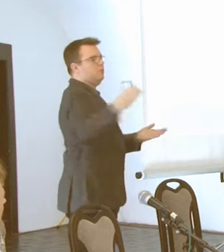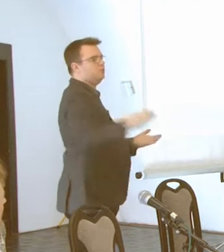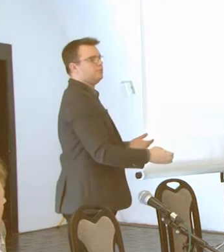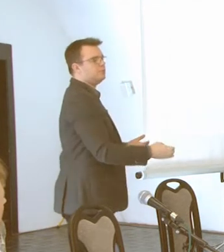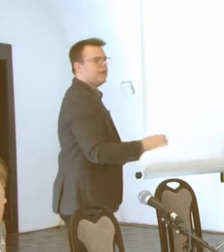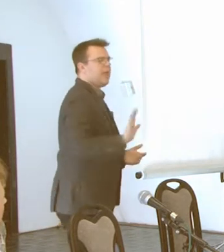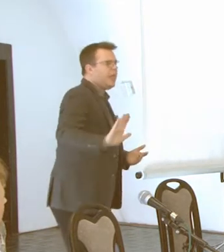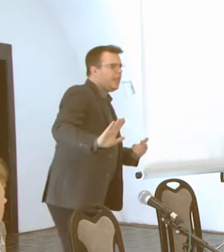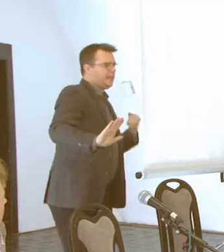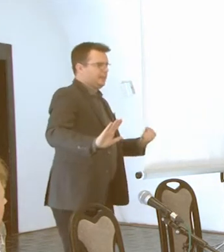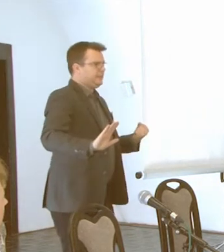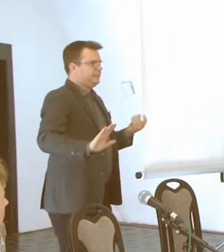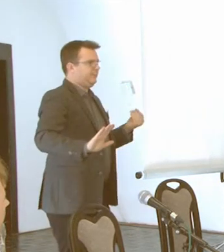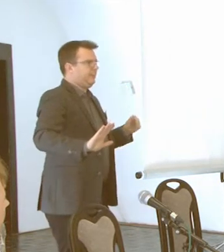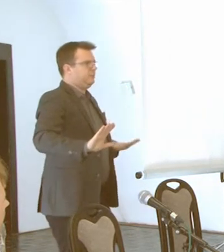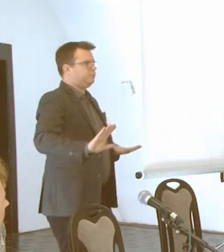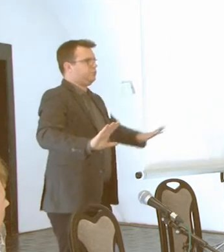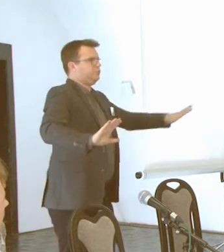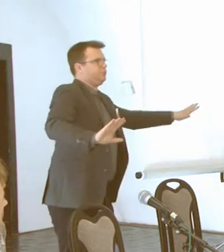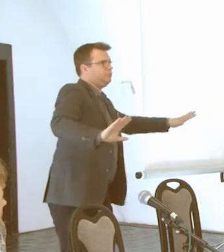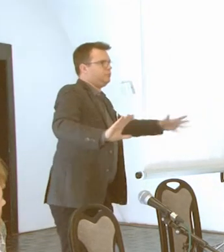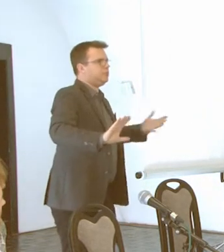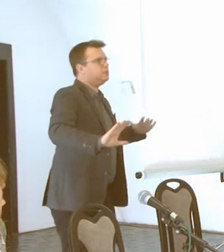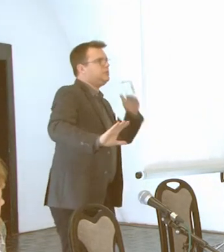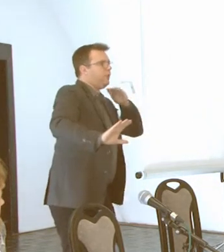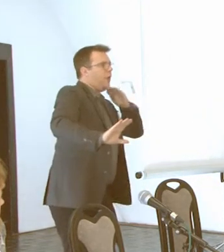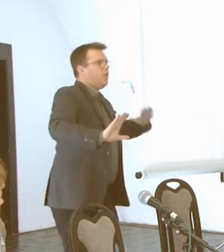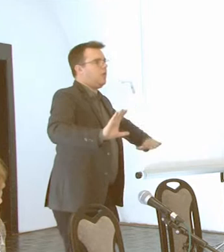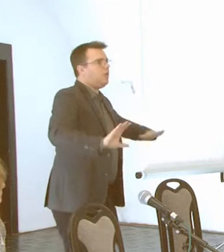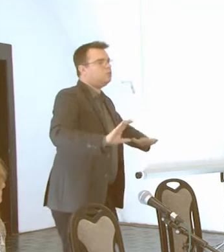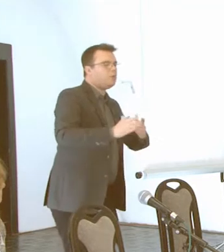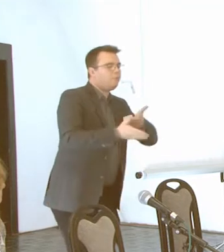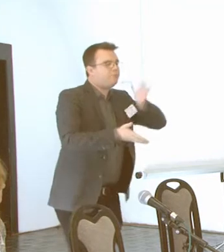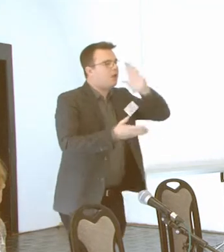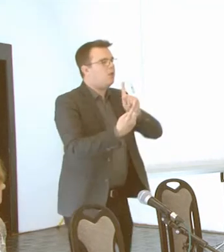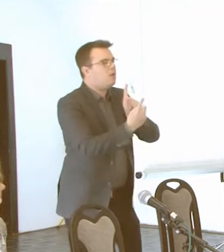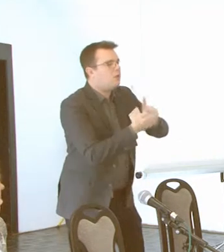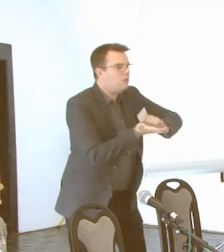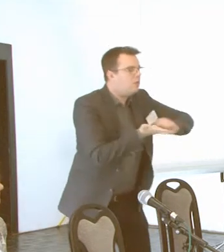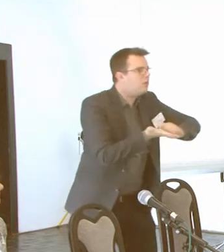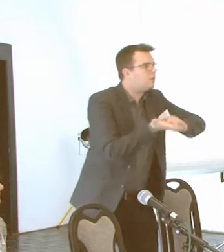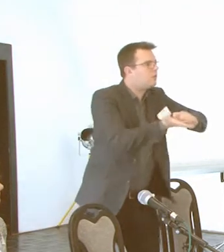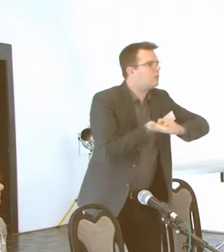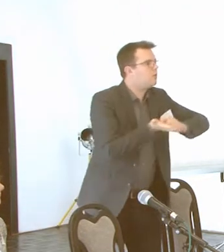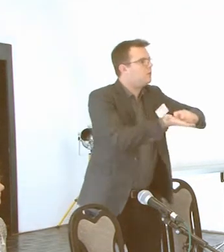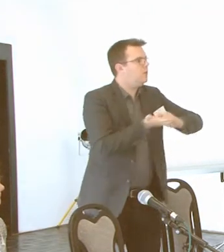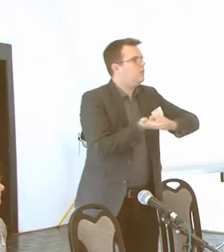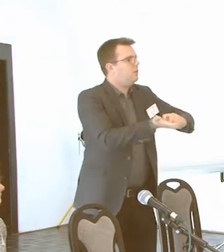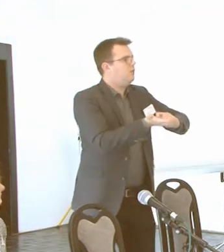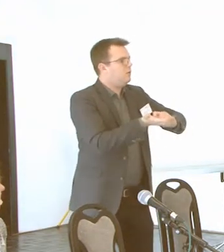if a deaf person comes and say we need an interpreter, because of financial problems in the hospital, they choose to write to the